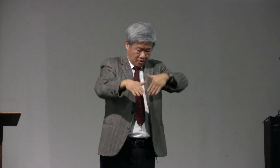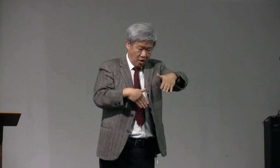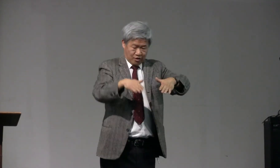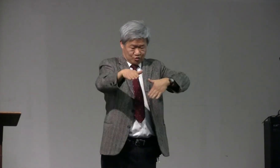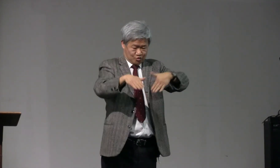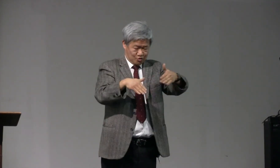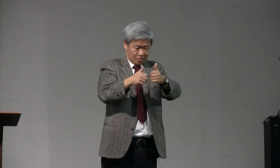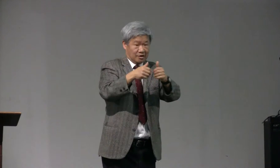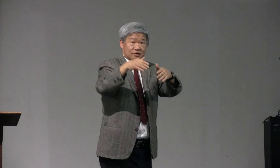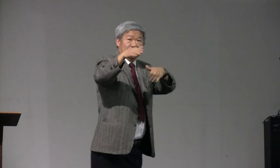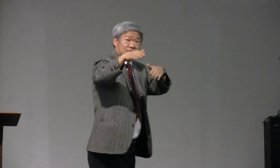Spiritual bodies.